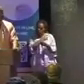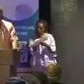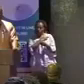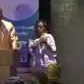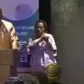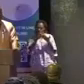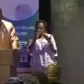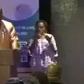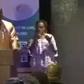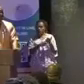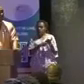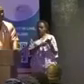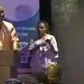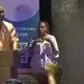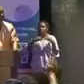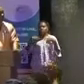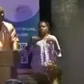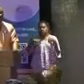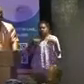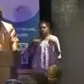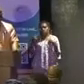clear. Thank you.